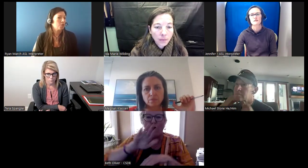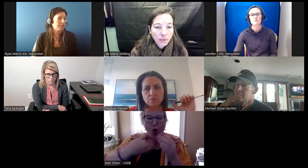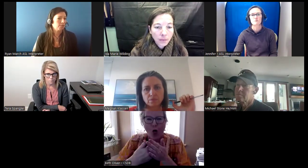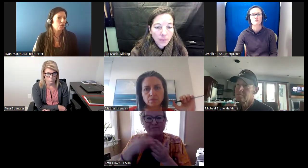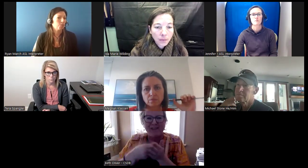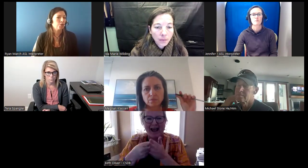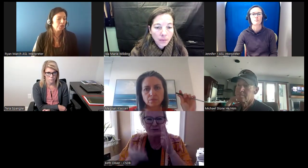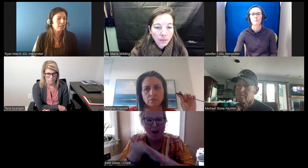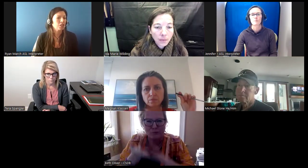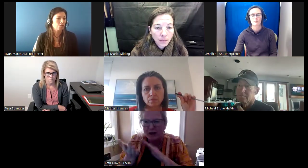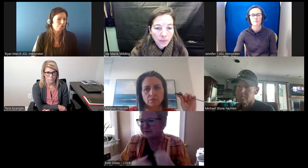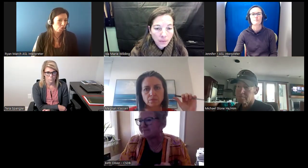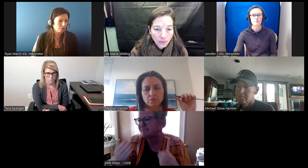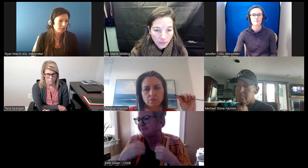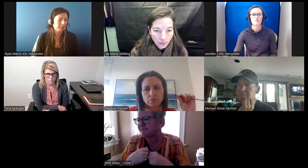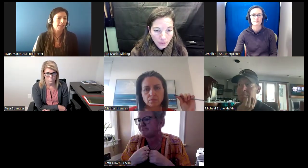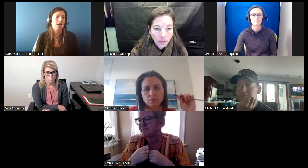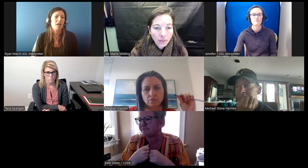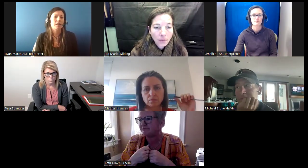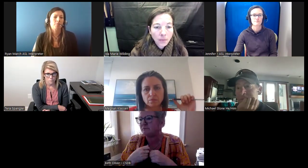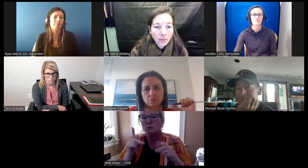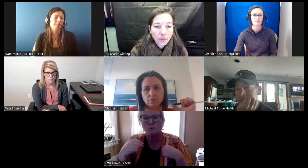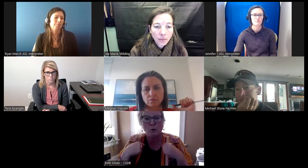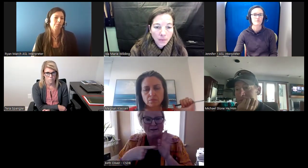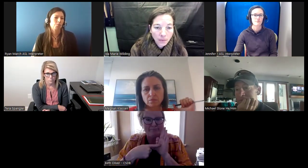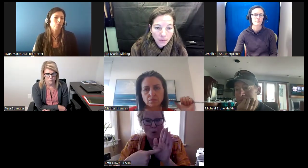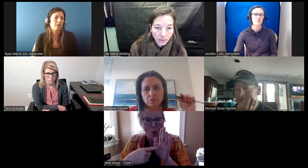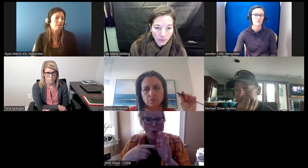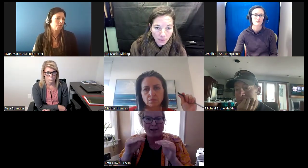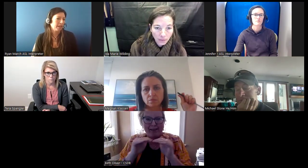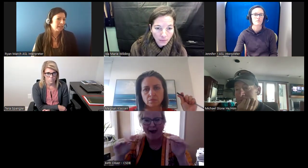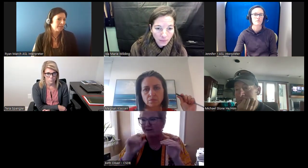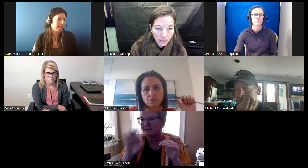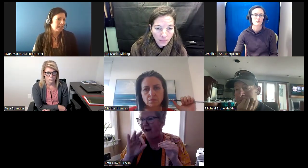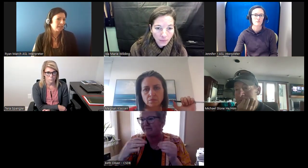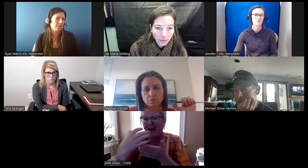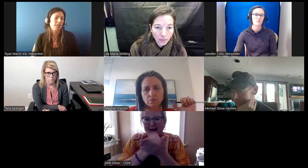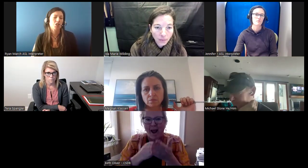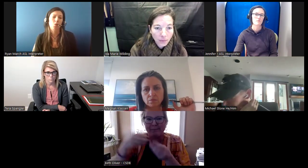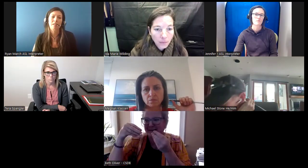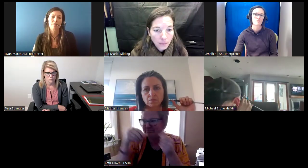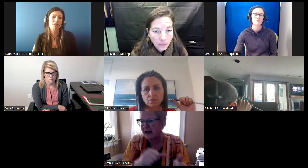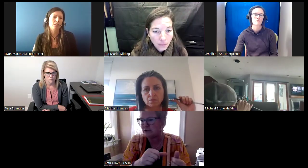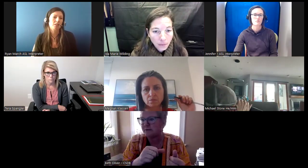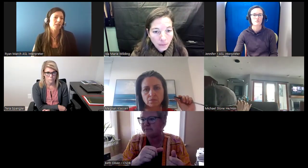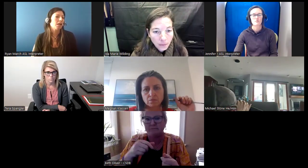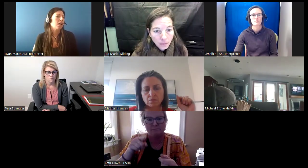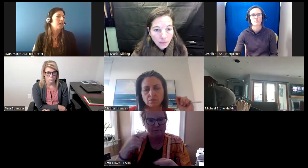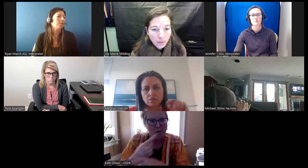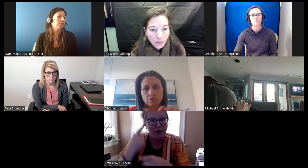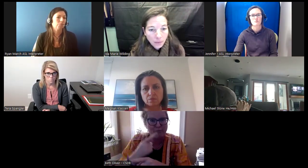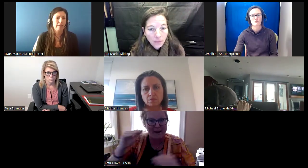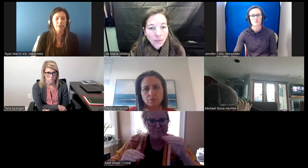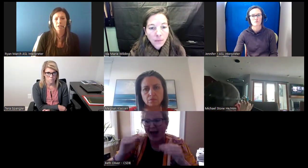that prudent control, um, the running of that, showing levels